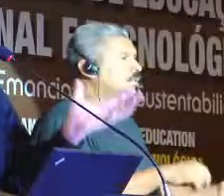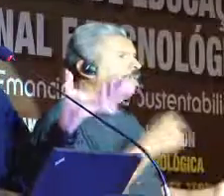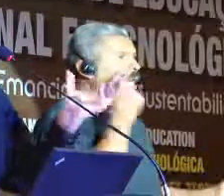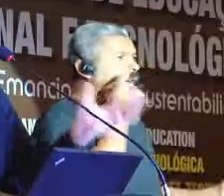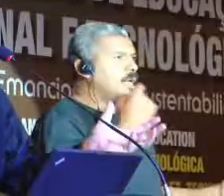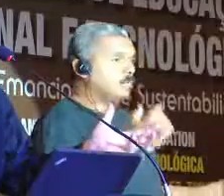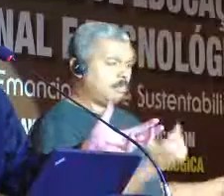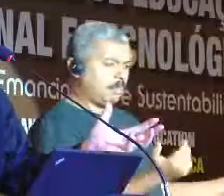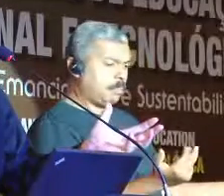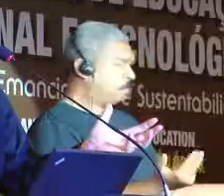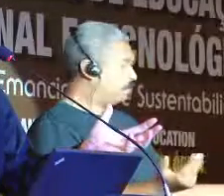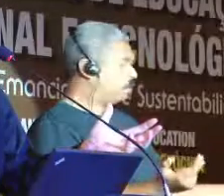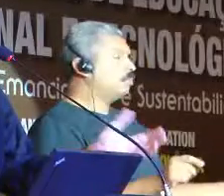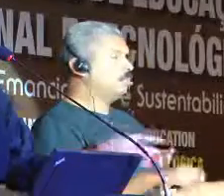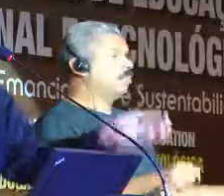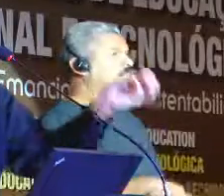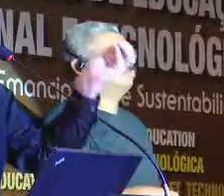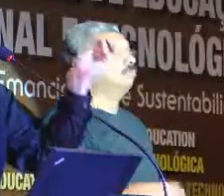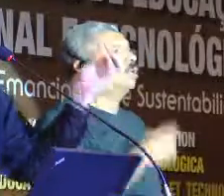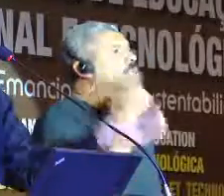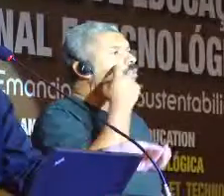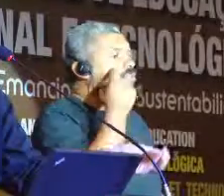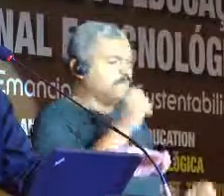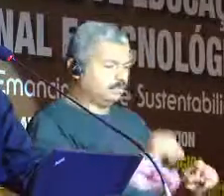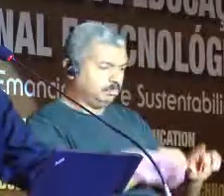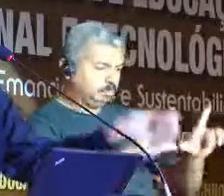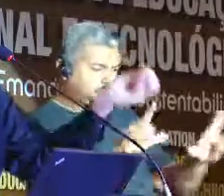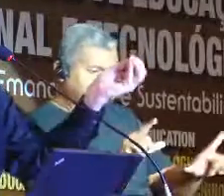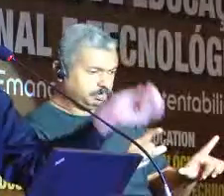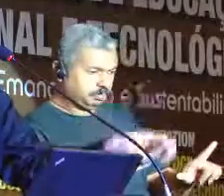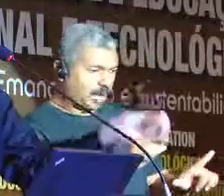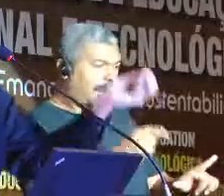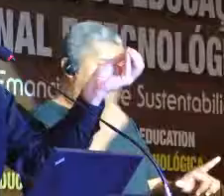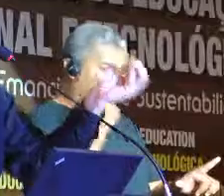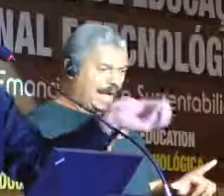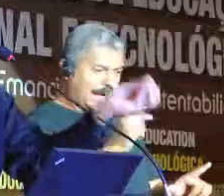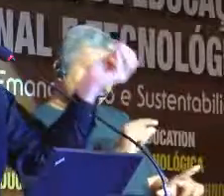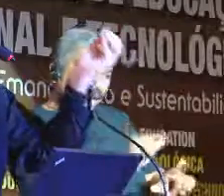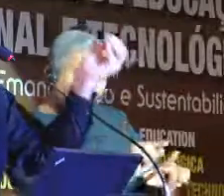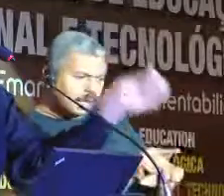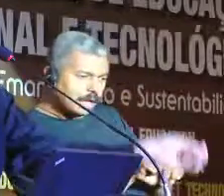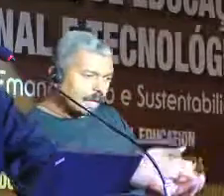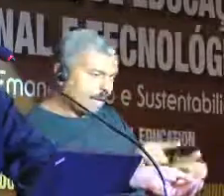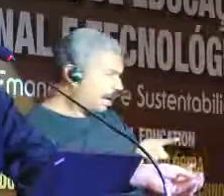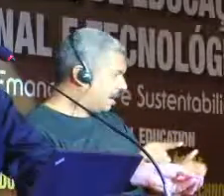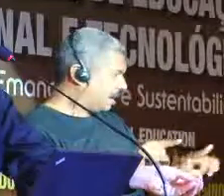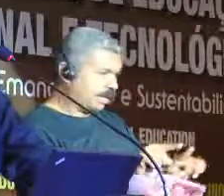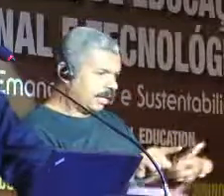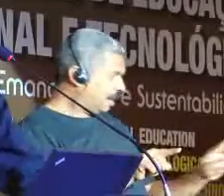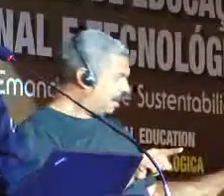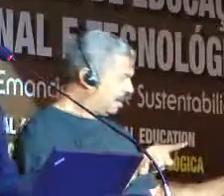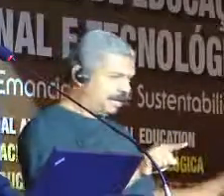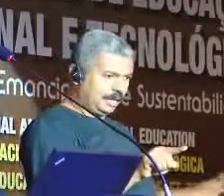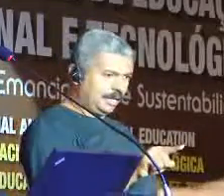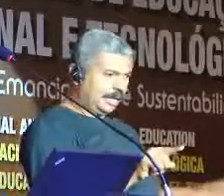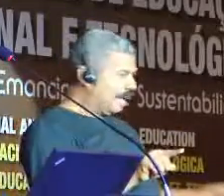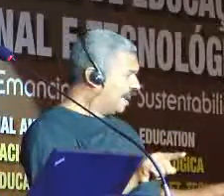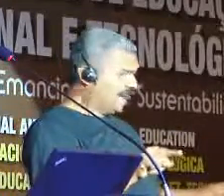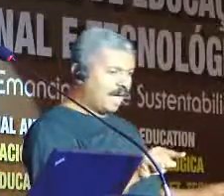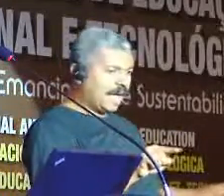the protocol works, the source code to see how it was done.